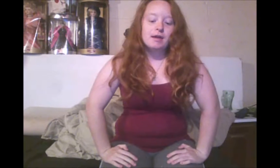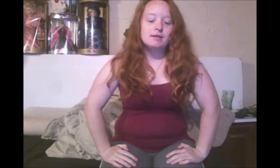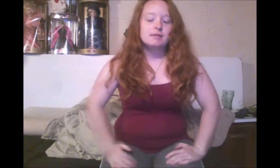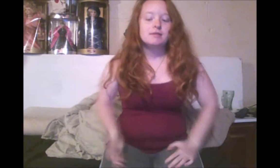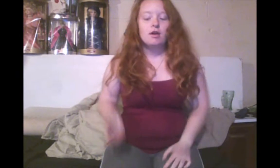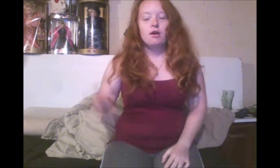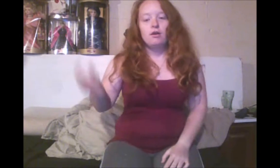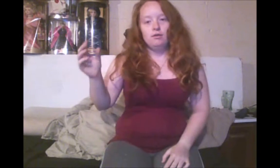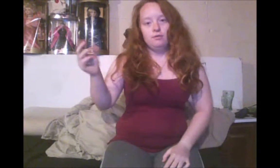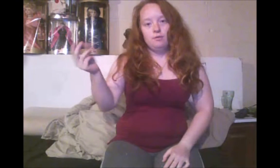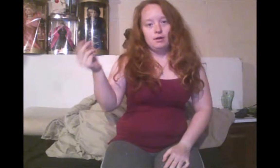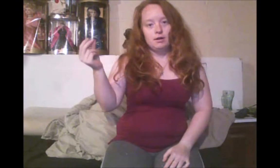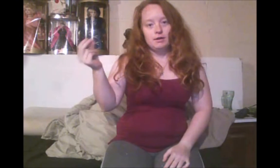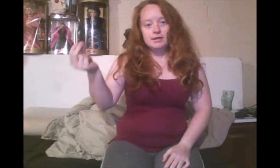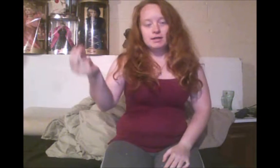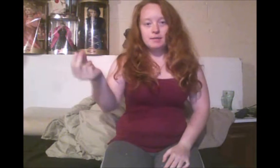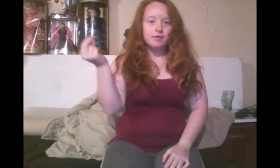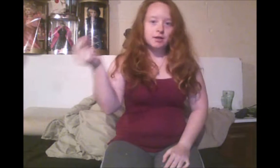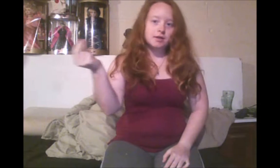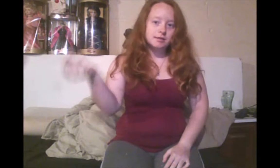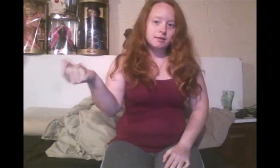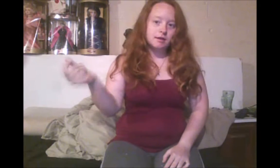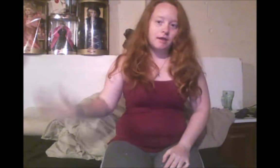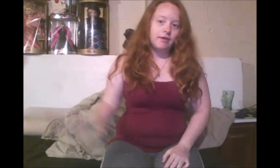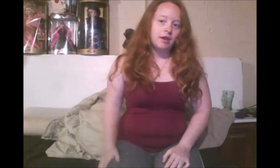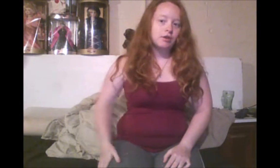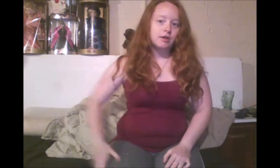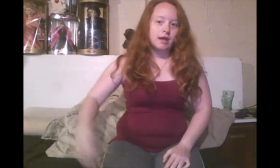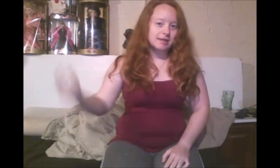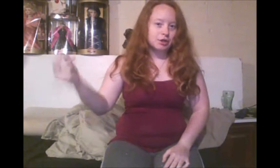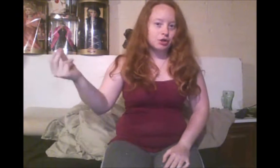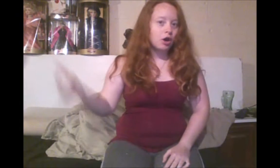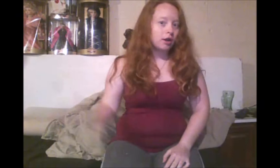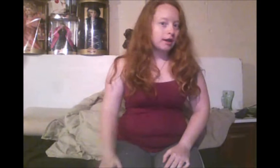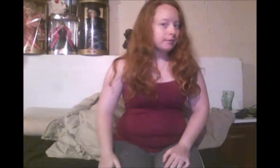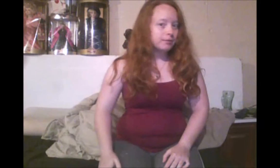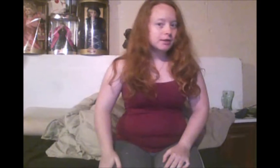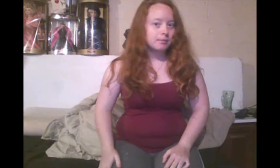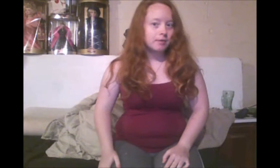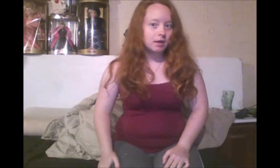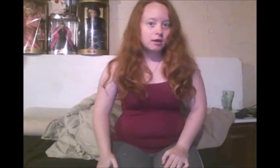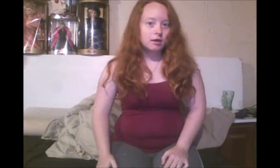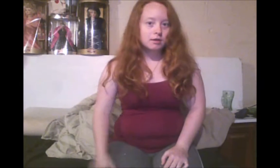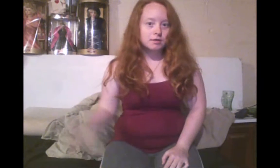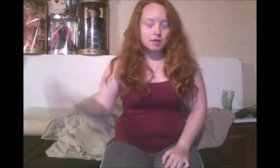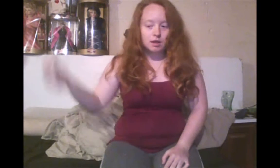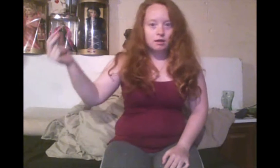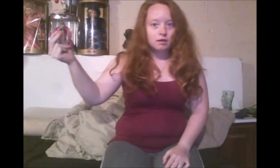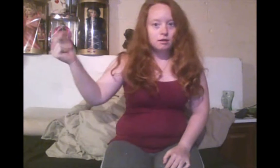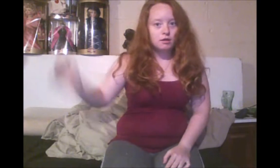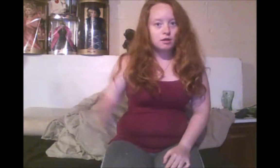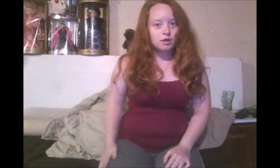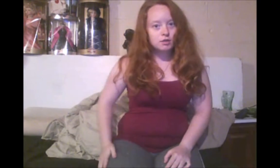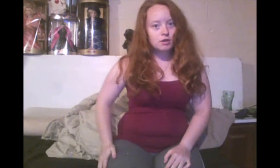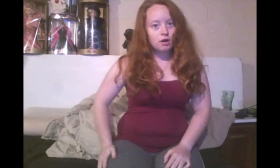is you are going to snap your fingers and then hit your leg. It's like you're calling him or something. So it's like, dog.